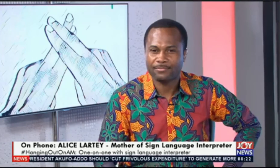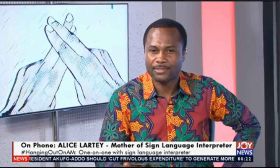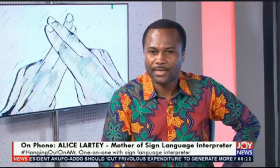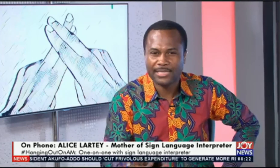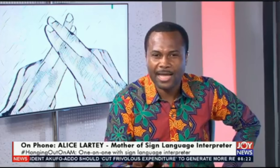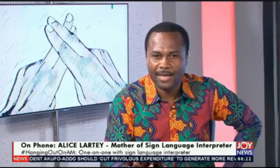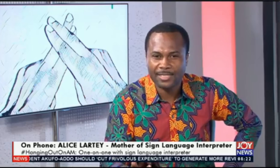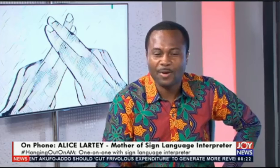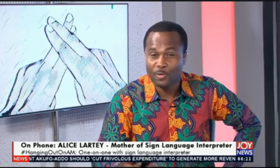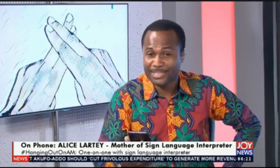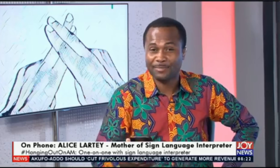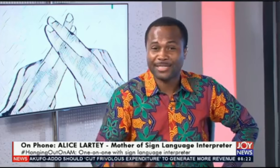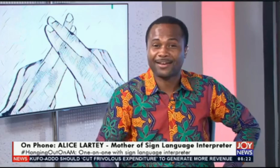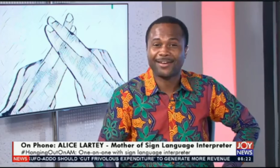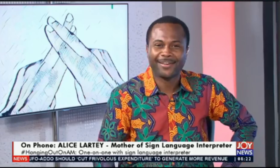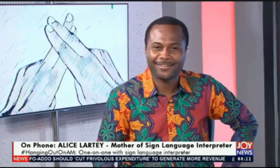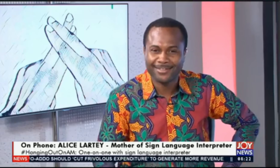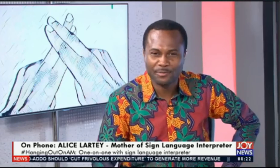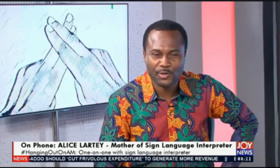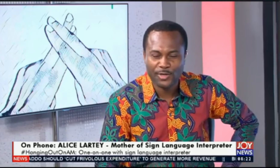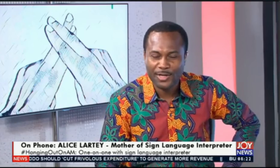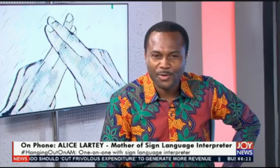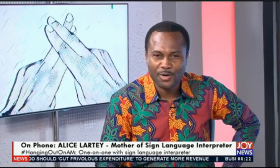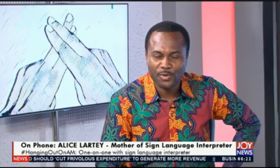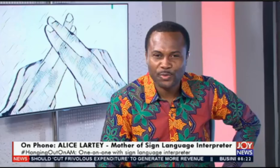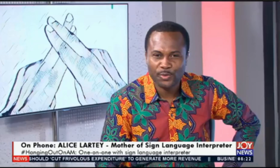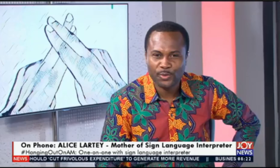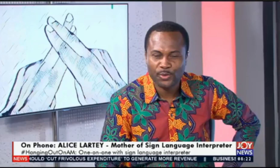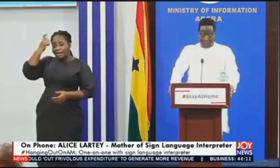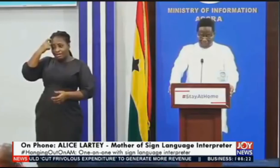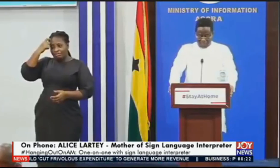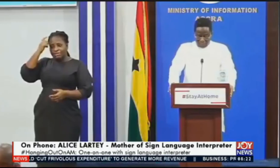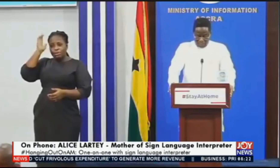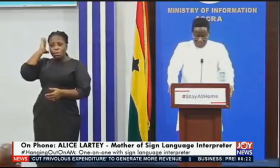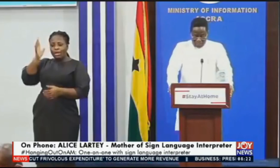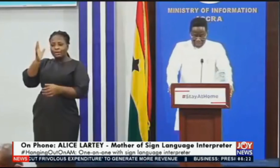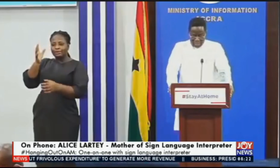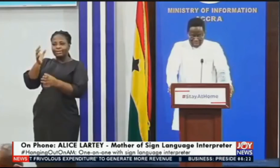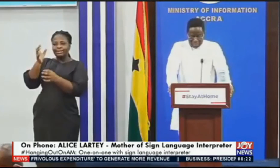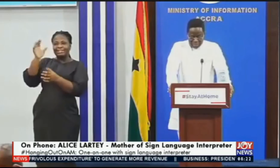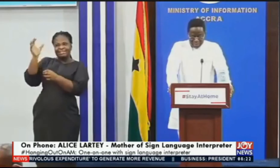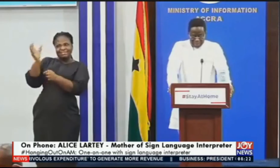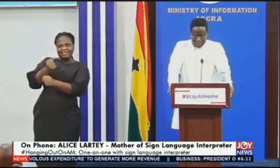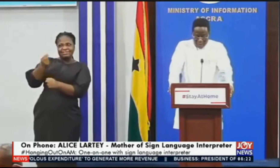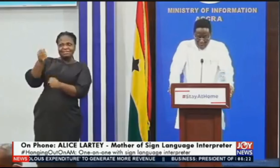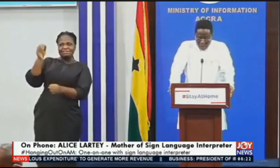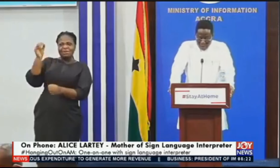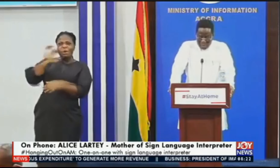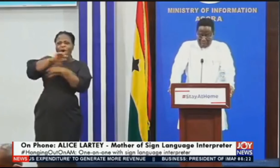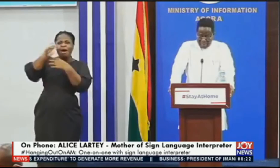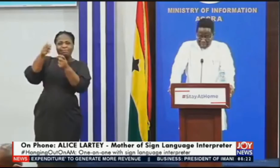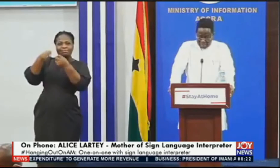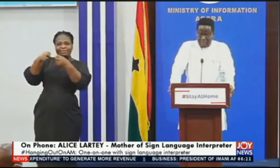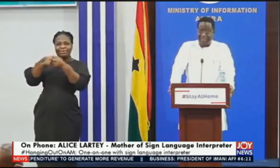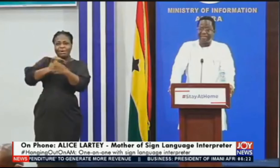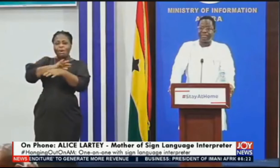Okay, so that's Alice Mom. We'll establish that line again, and I'm sure we'll get it in check. But we already have Nanaya from